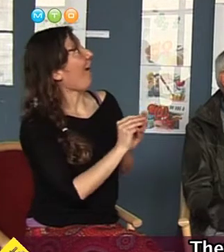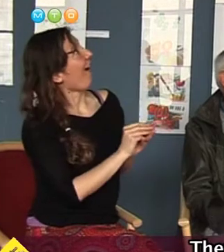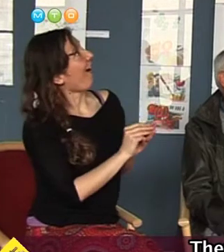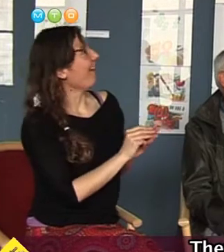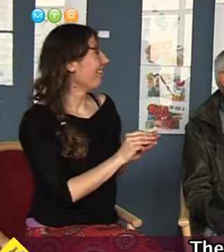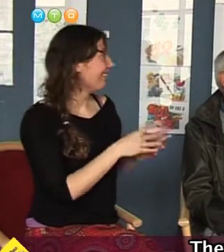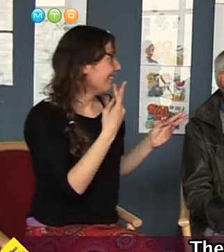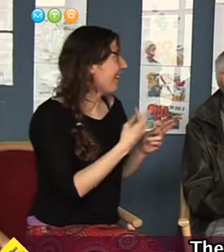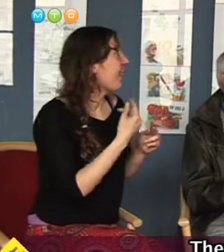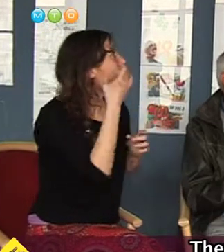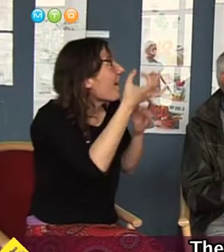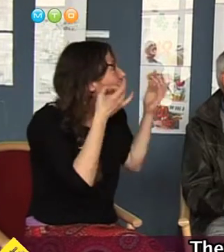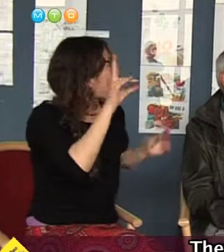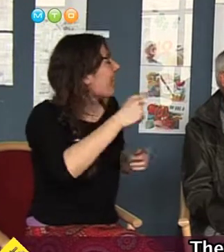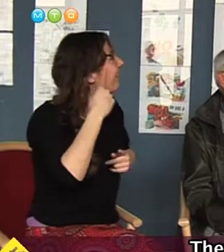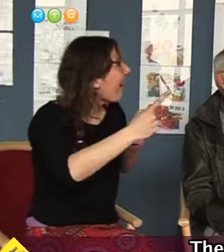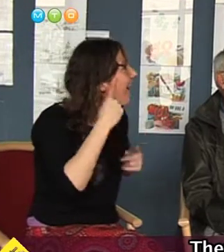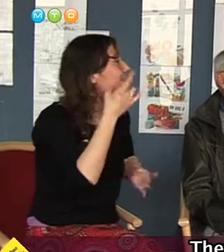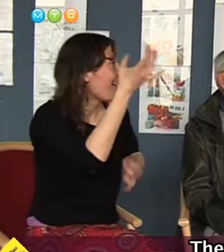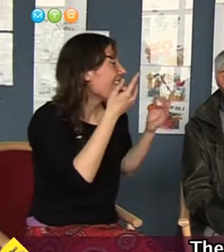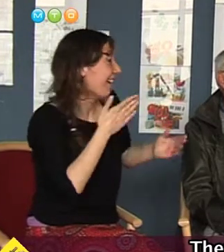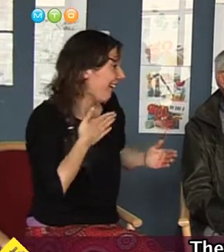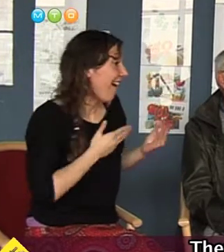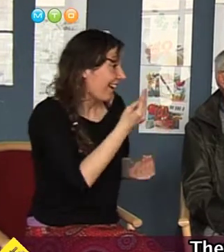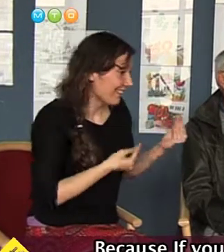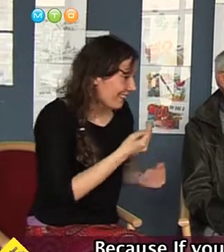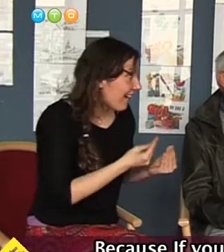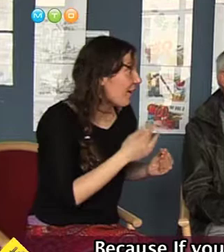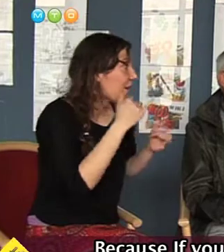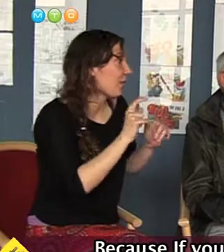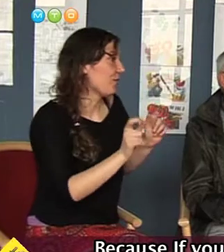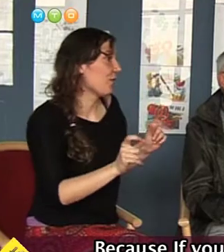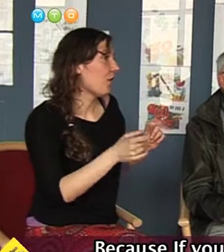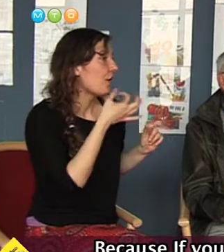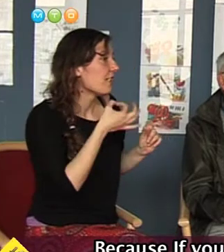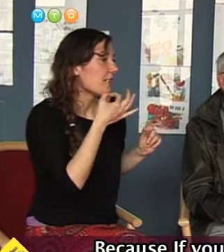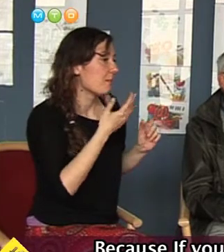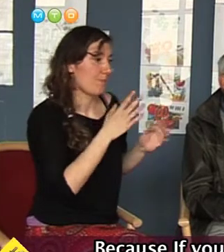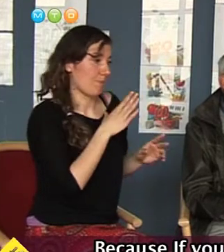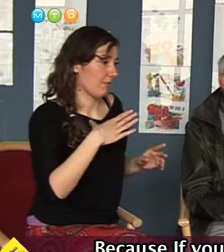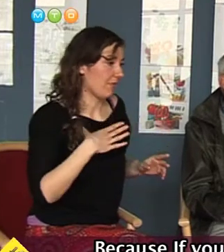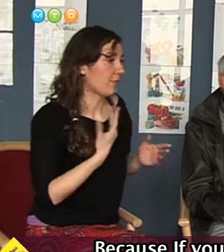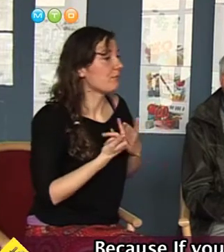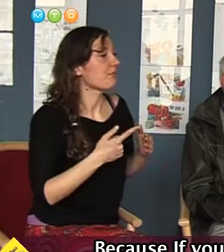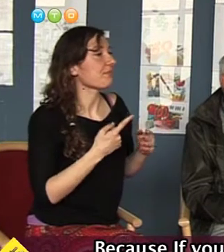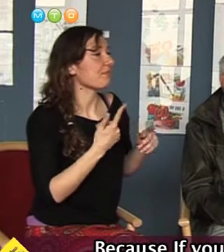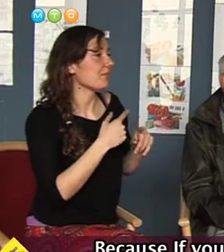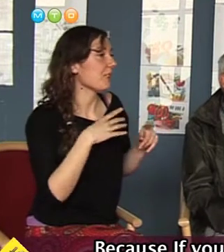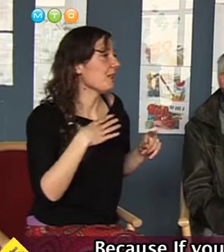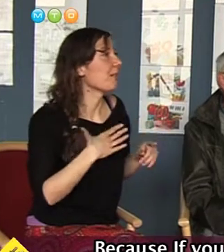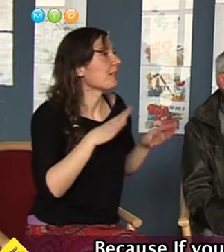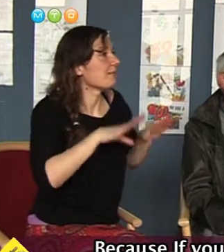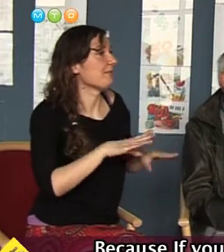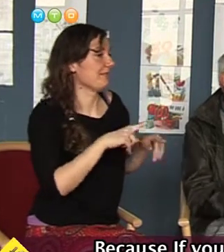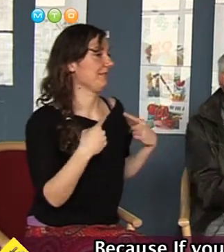great imagination, and I like playing with them. Because if you gave, you sit in a cardboard box with a